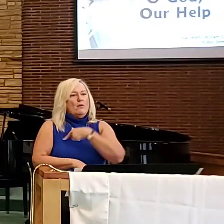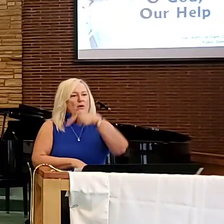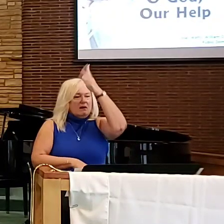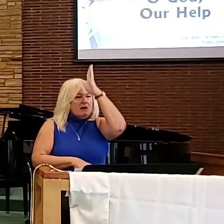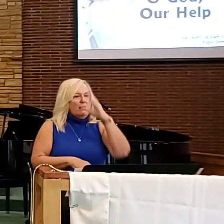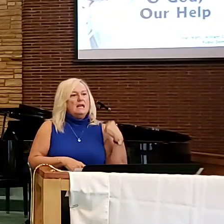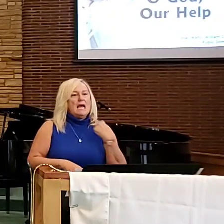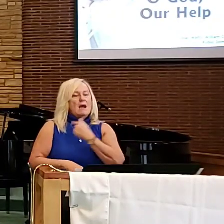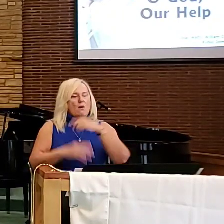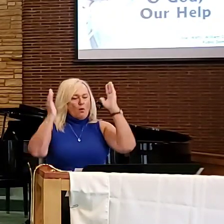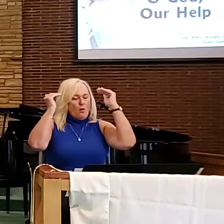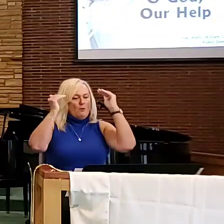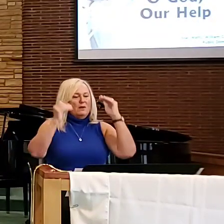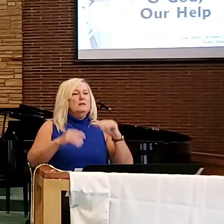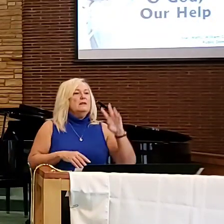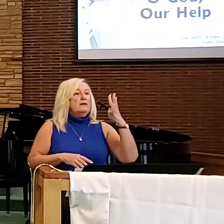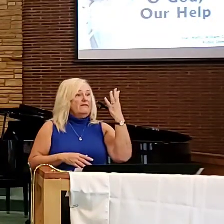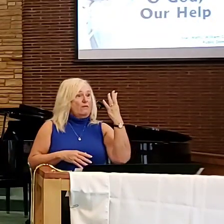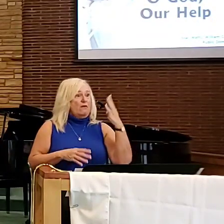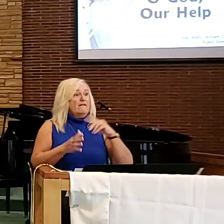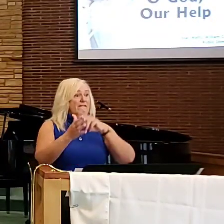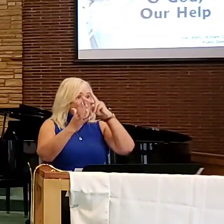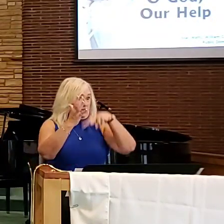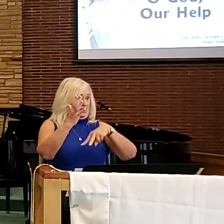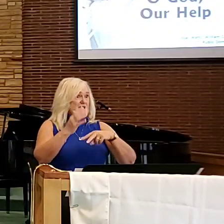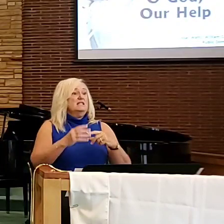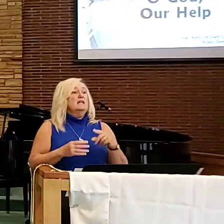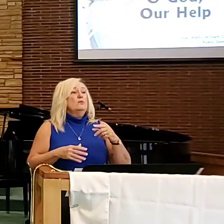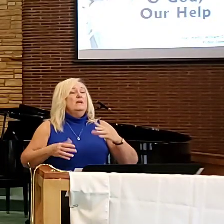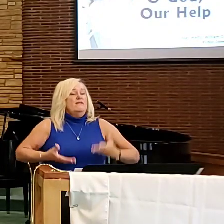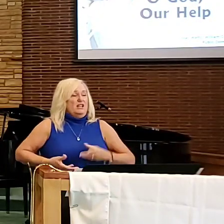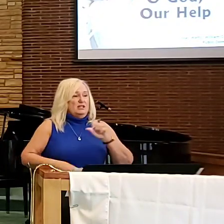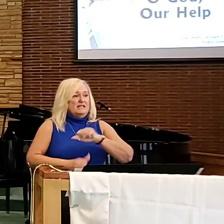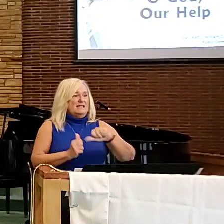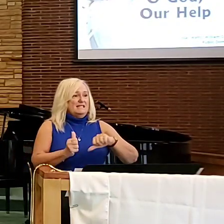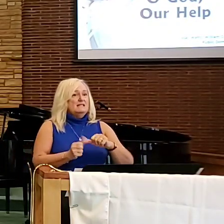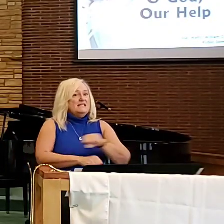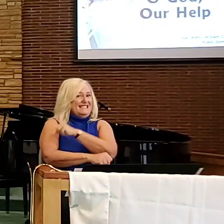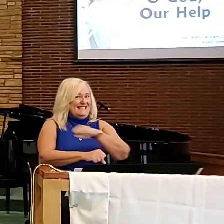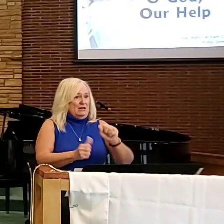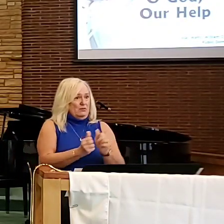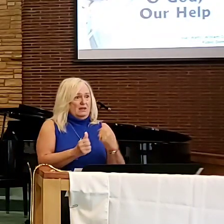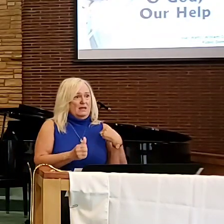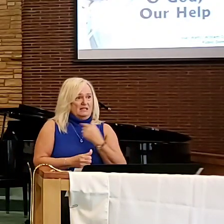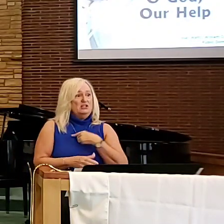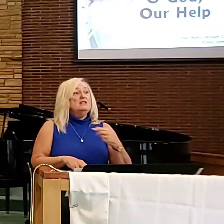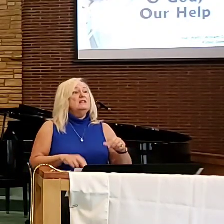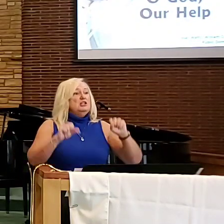Hope. There are four verses, and we invite you to sing along. You may stay seated.